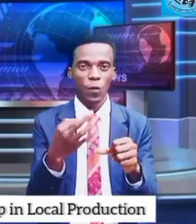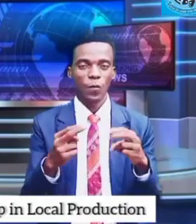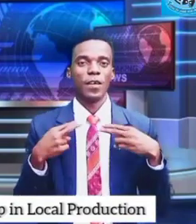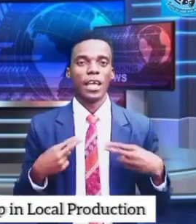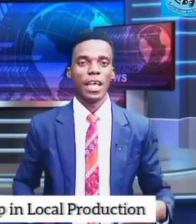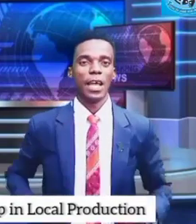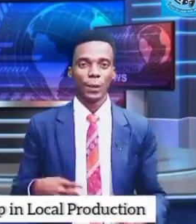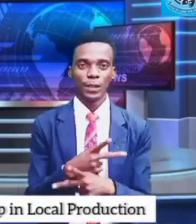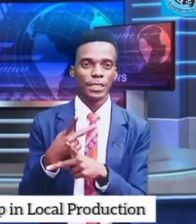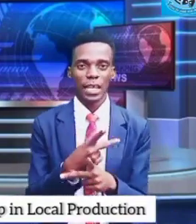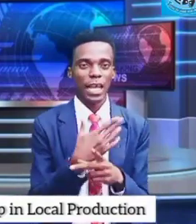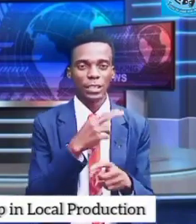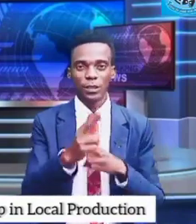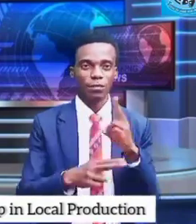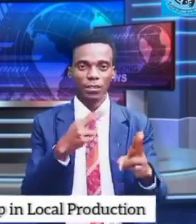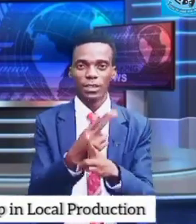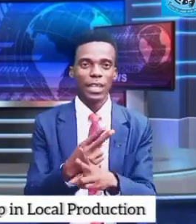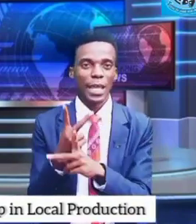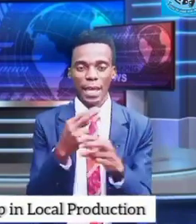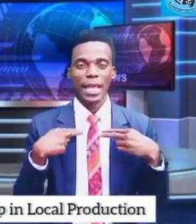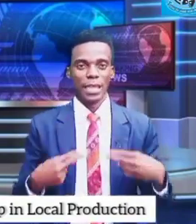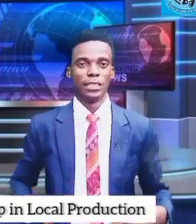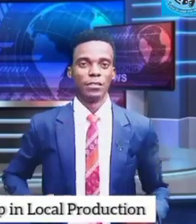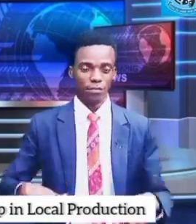and universal health coverage.